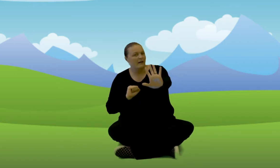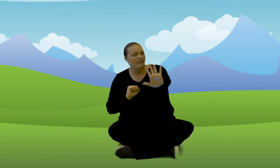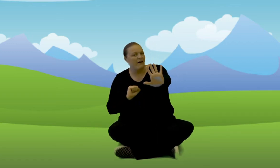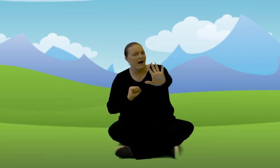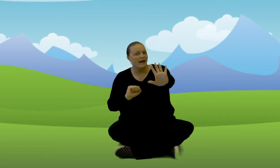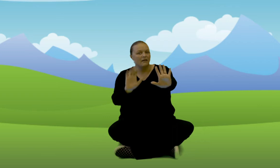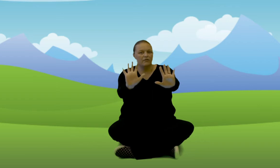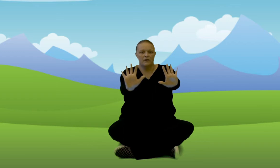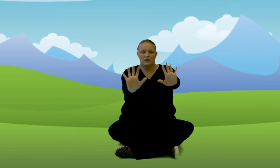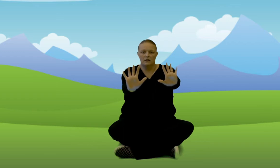5 plus 5?